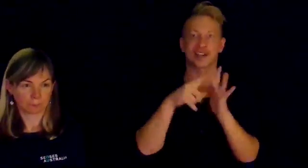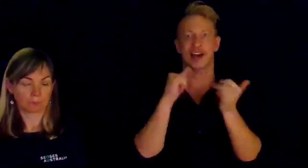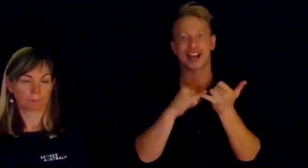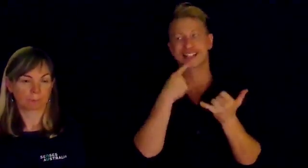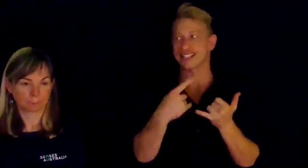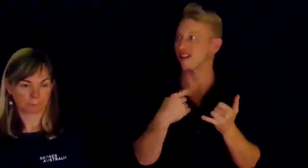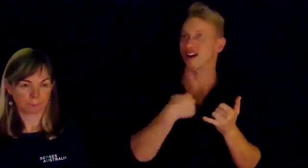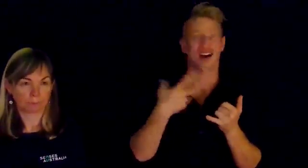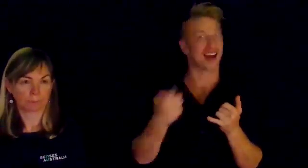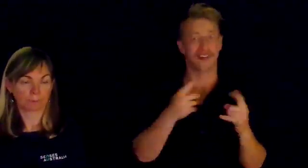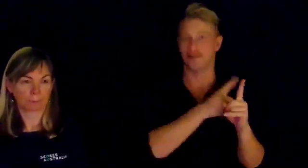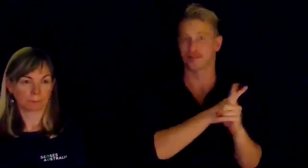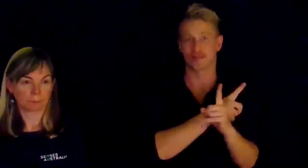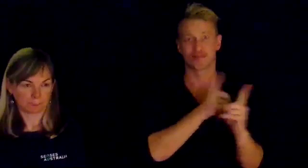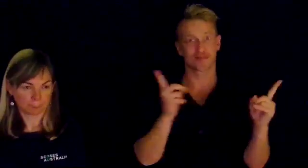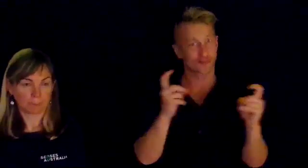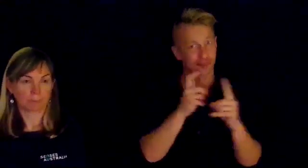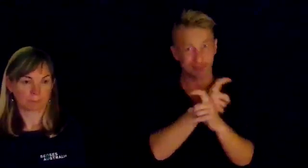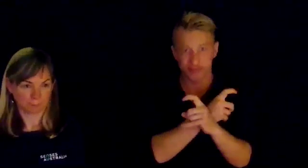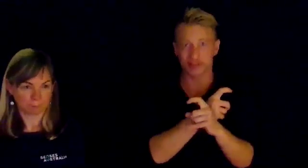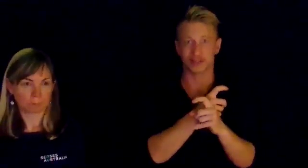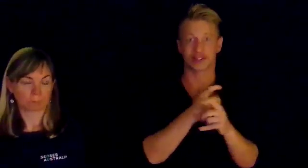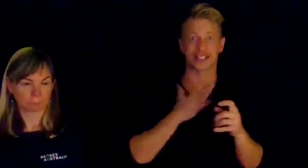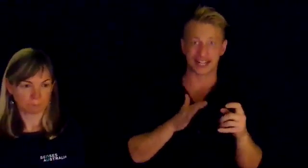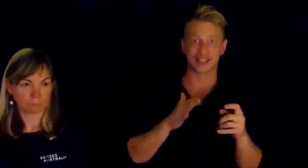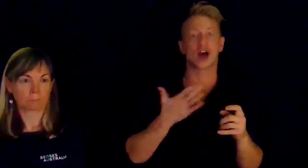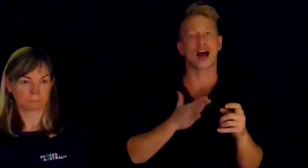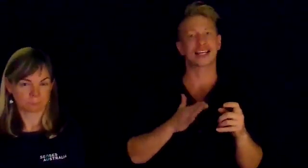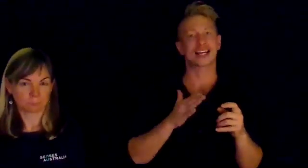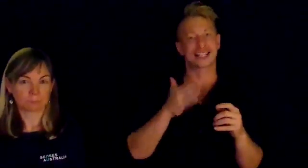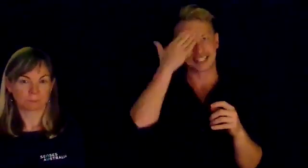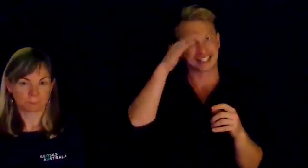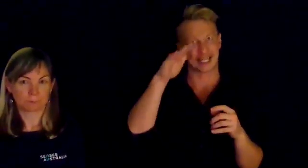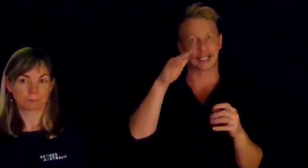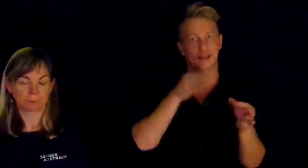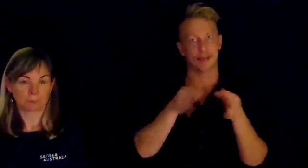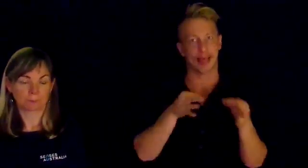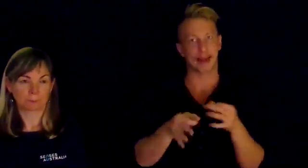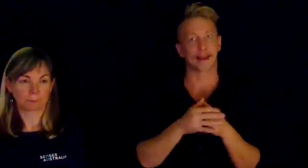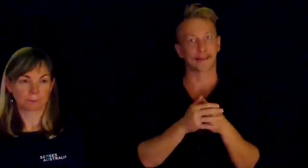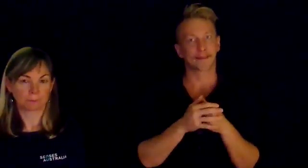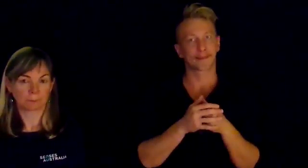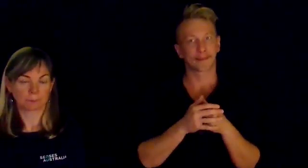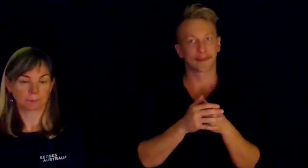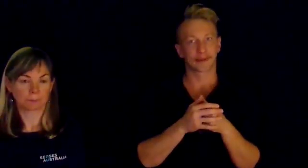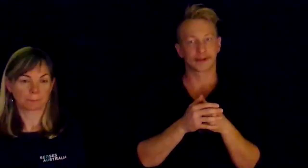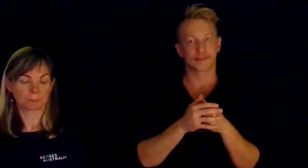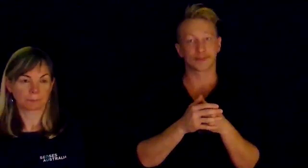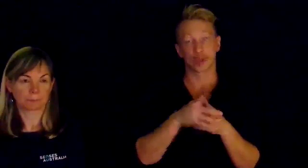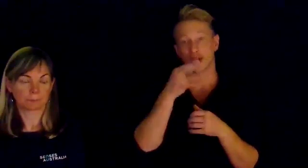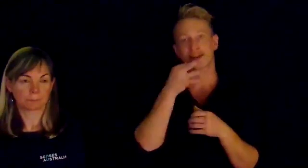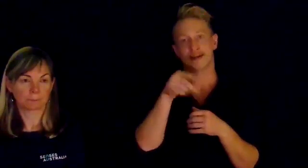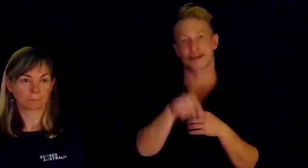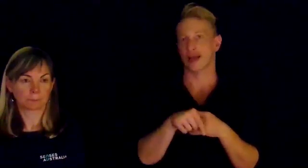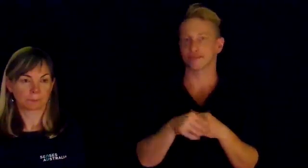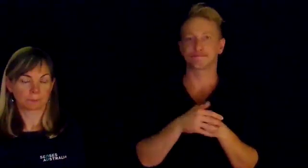needs. I require a senior planner. And the only other thing that stood